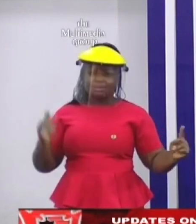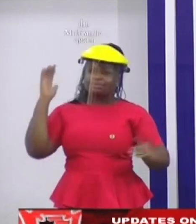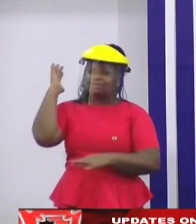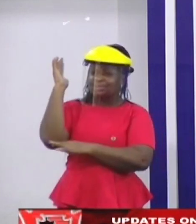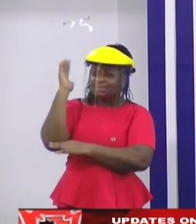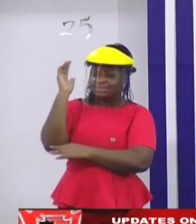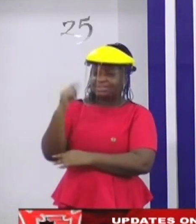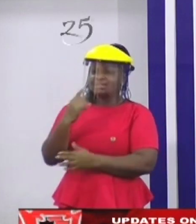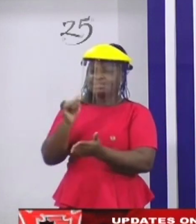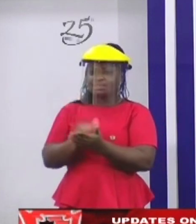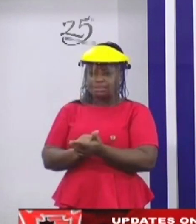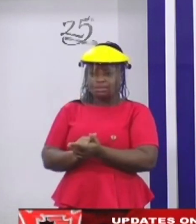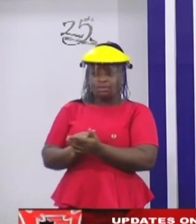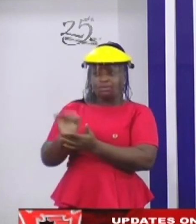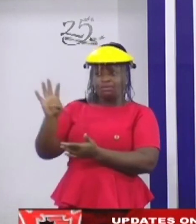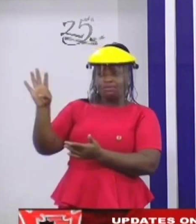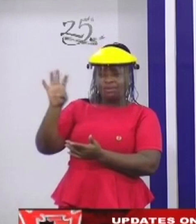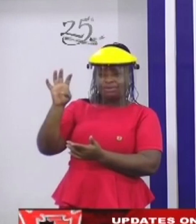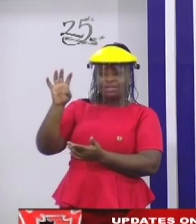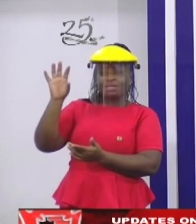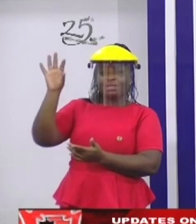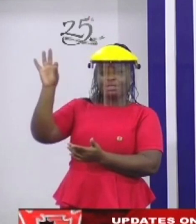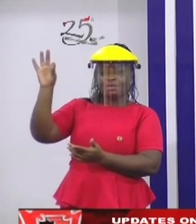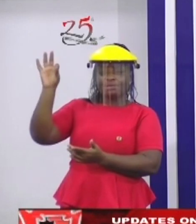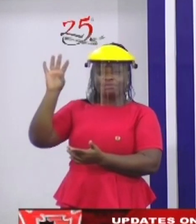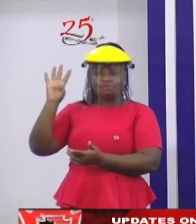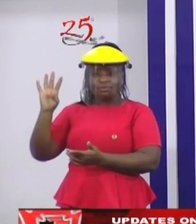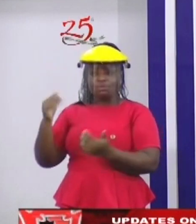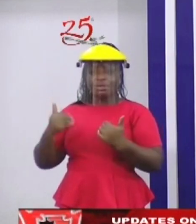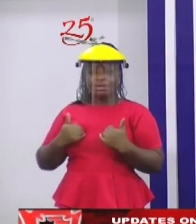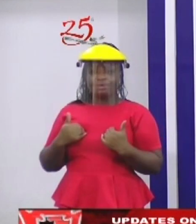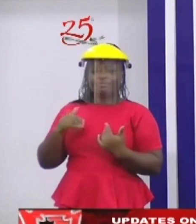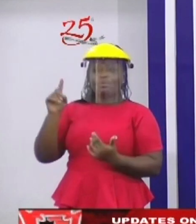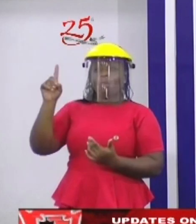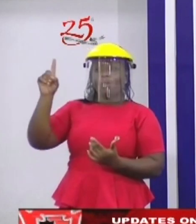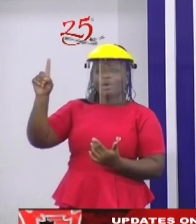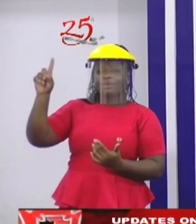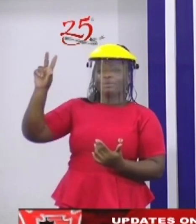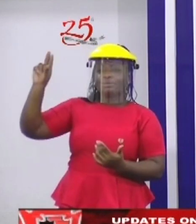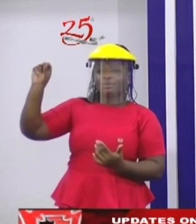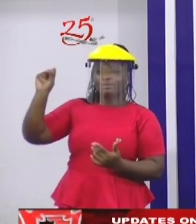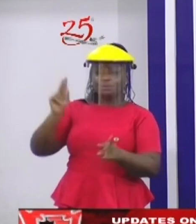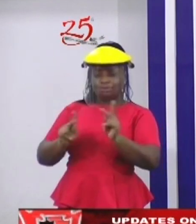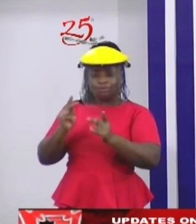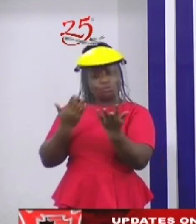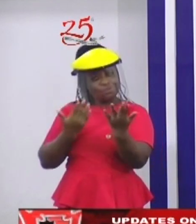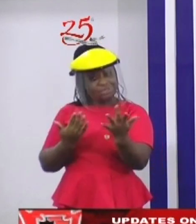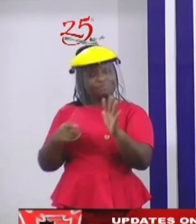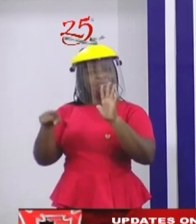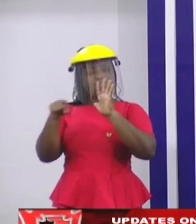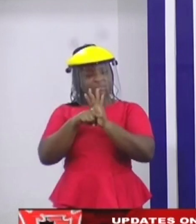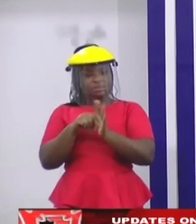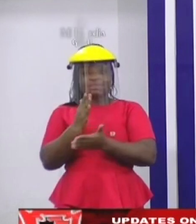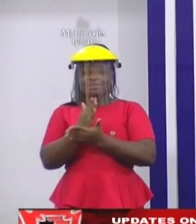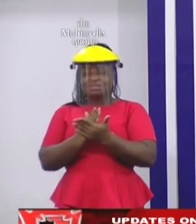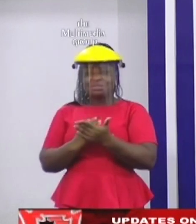I told you that apart from the 494, we have 130 awaiting their second negative. There are some we are